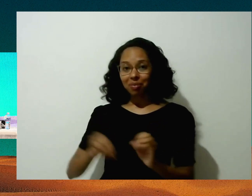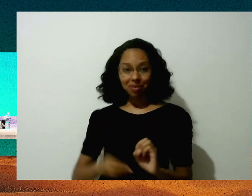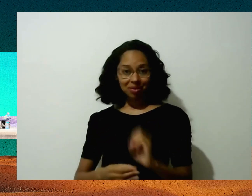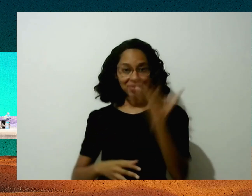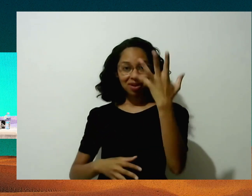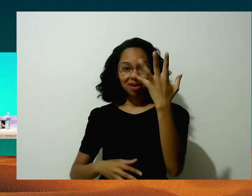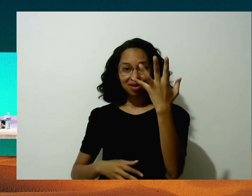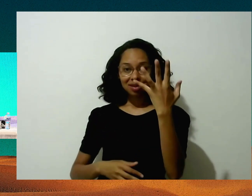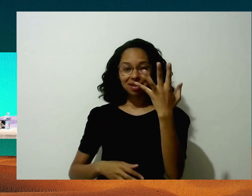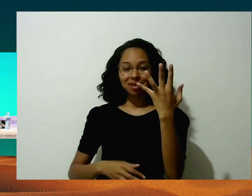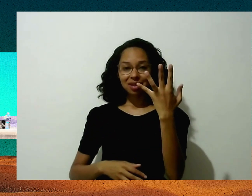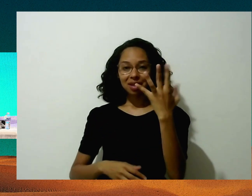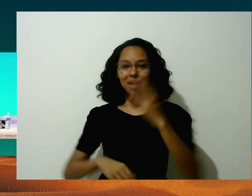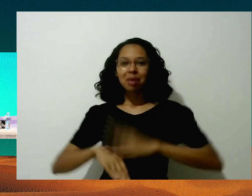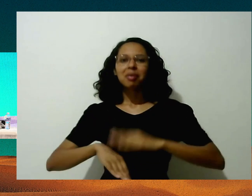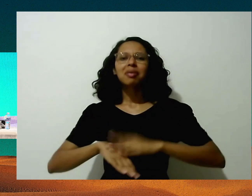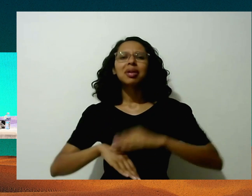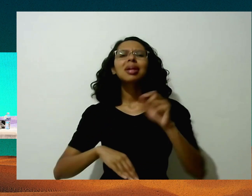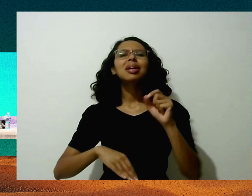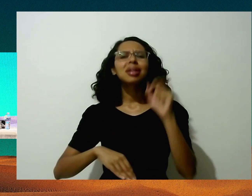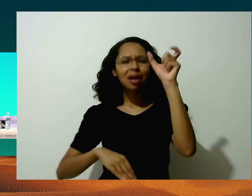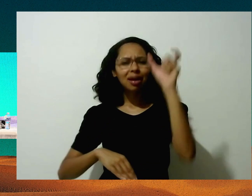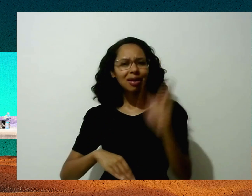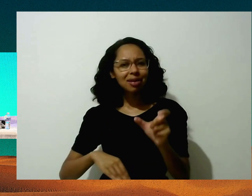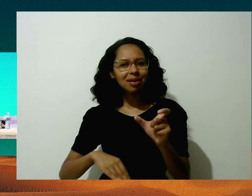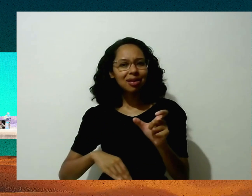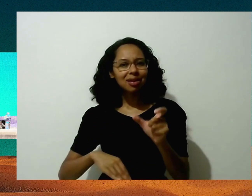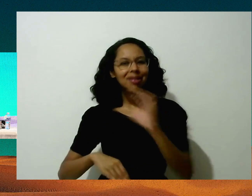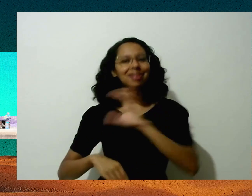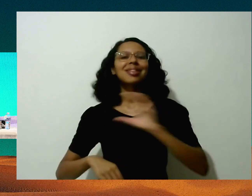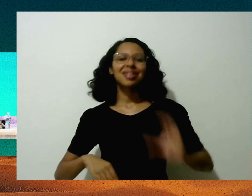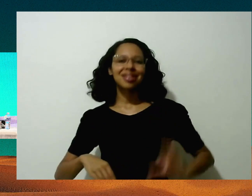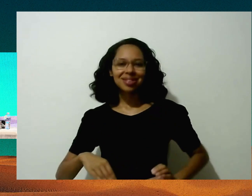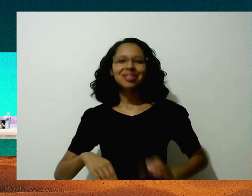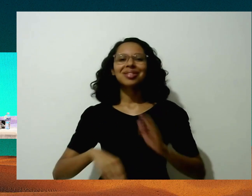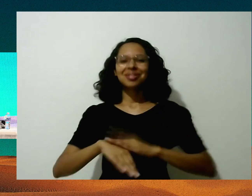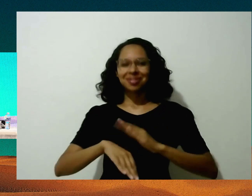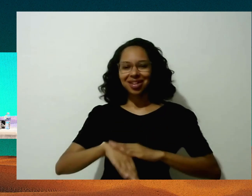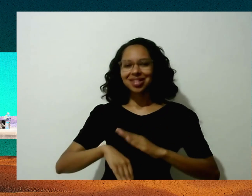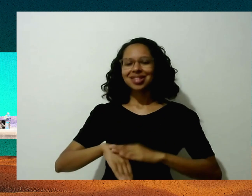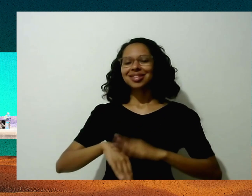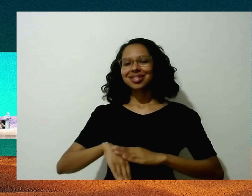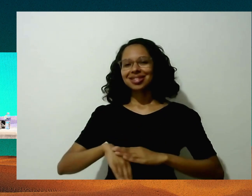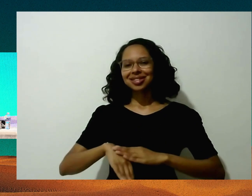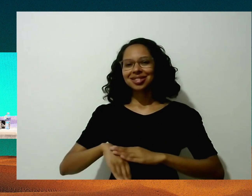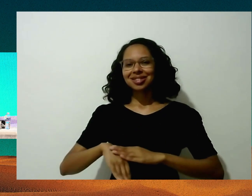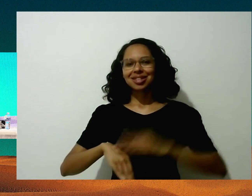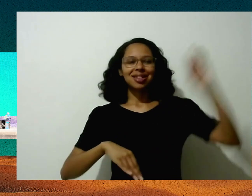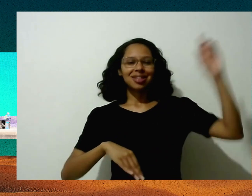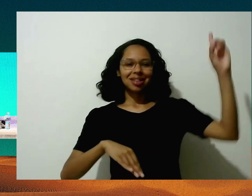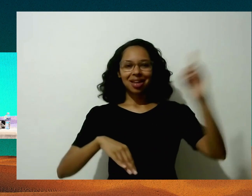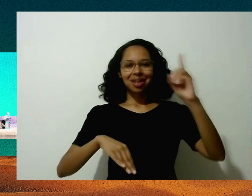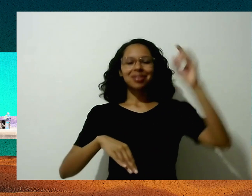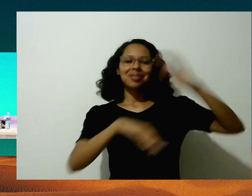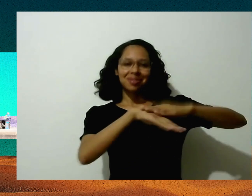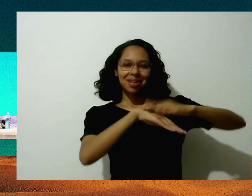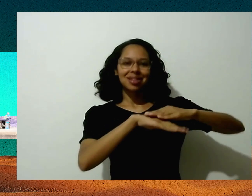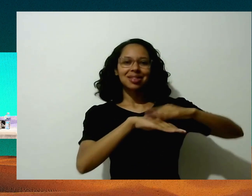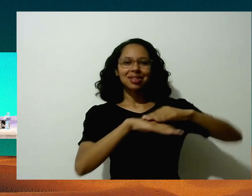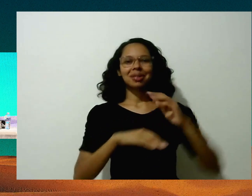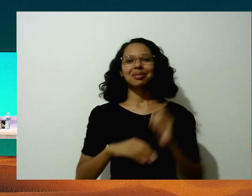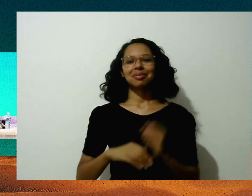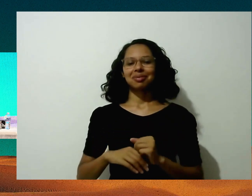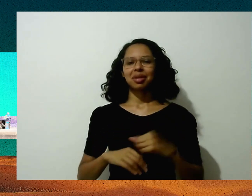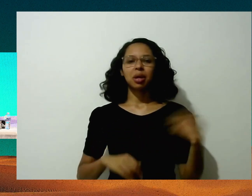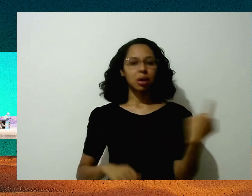Mas quem que faz? But who is doing it? É Cristo, It is Christ. é Deus, It is God. não somos nós, It is not ourselves. não é?